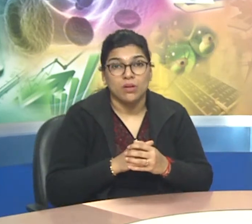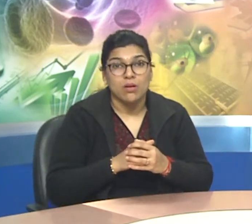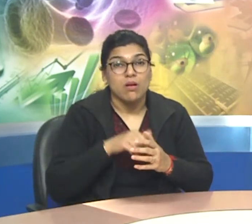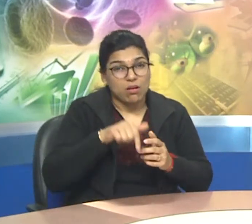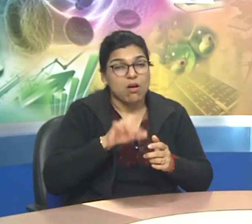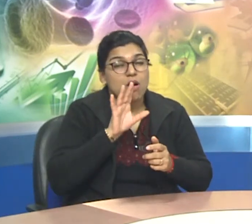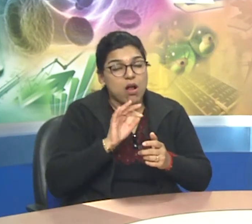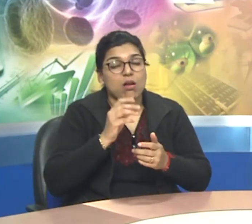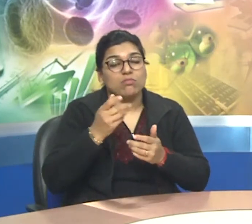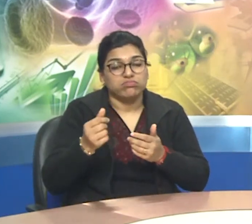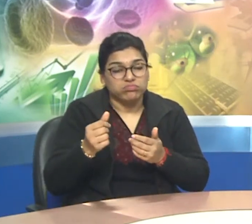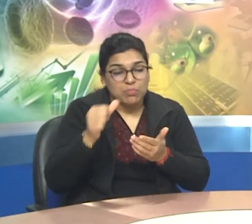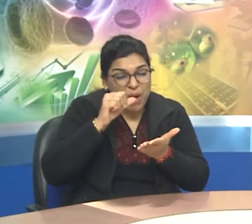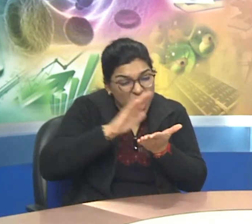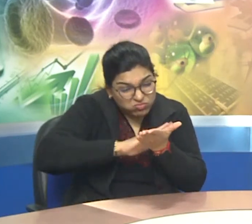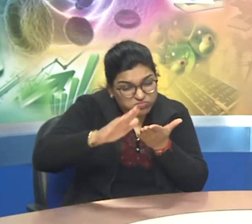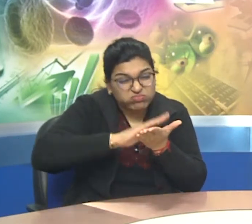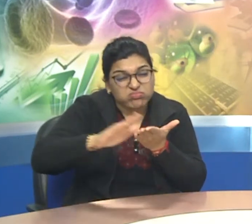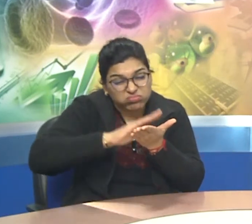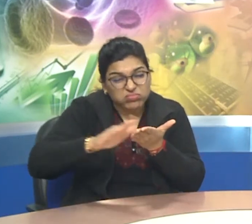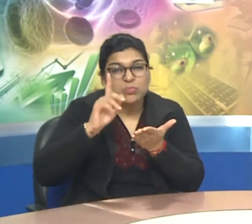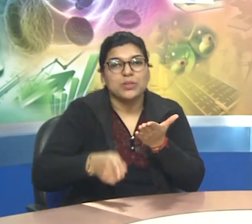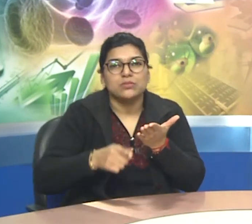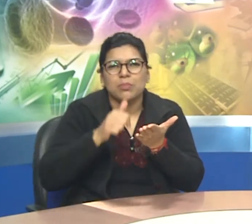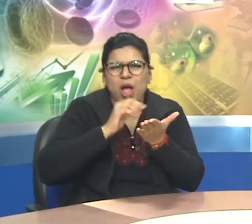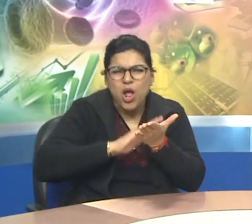A plastic might be cleaned